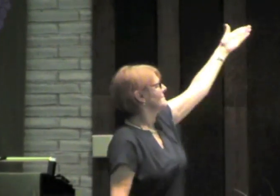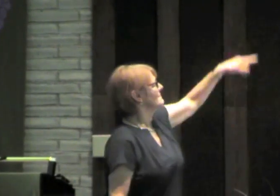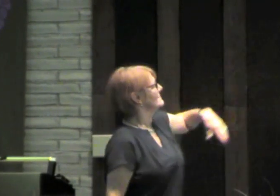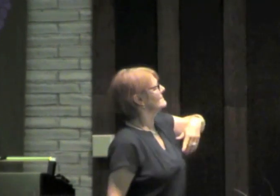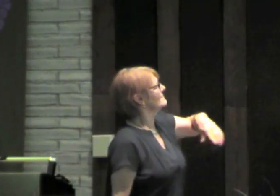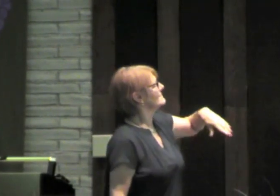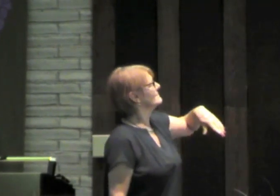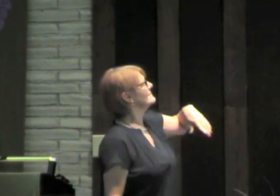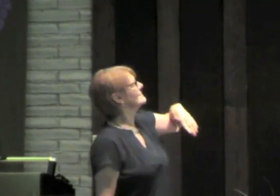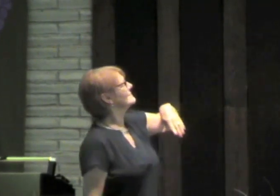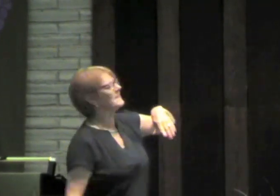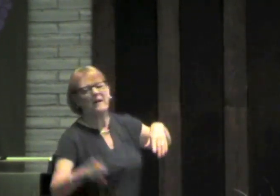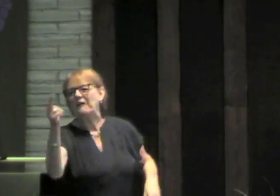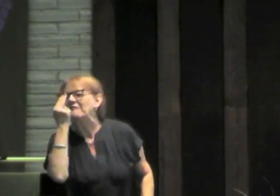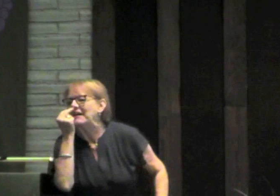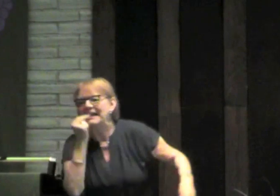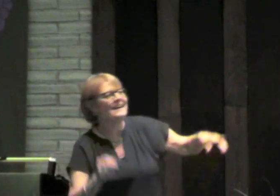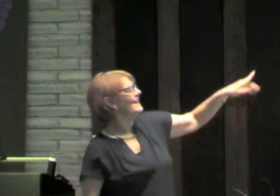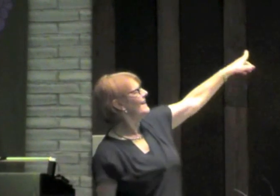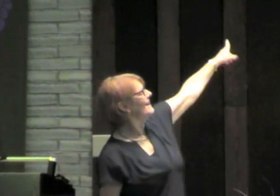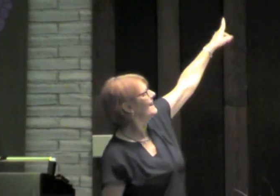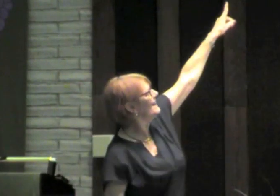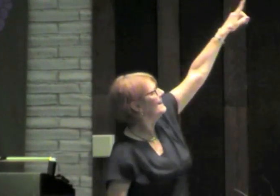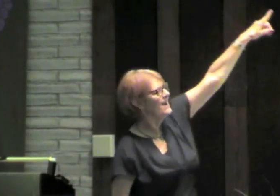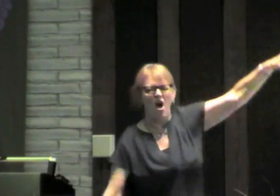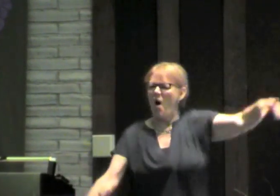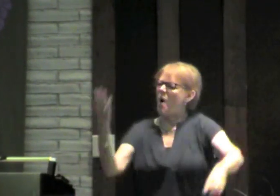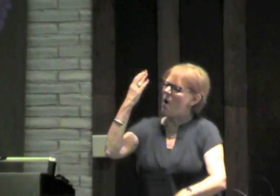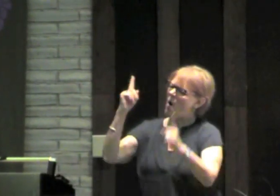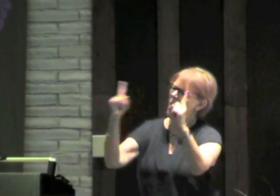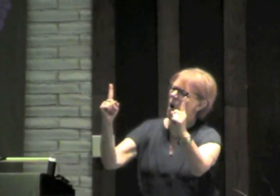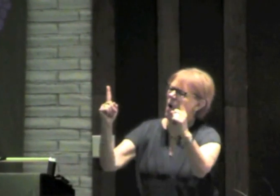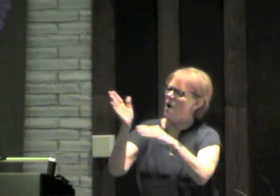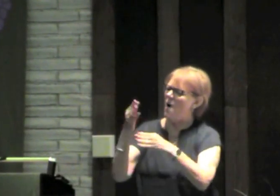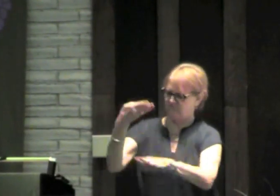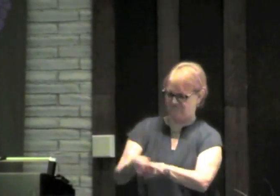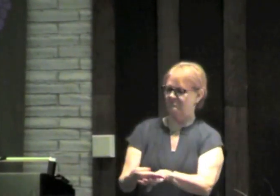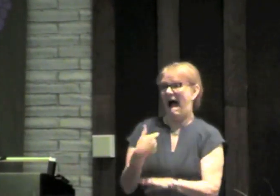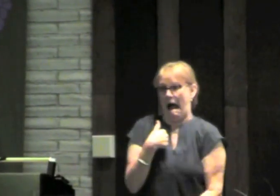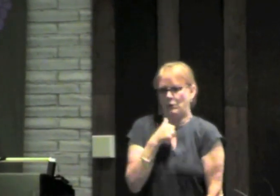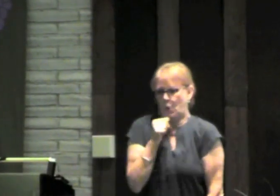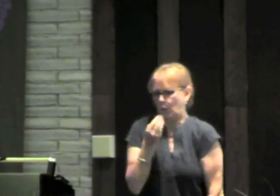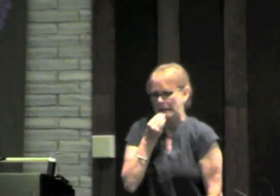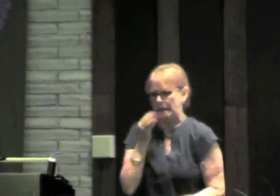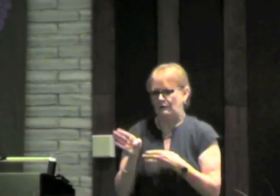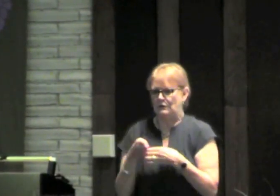of fishing that happens in that area. Oh, and this is just kind of a funny picture of Eddie. I